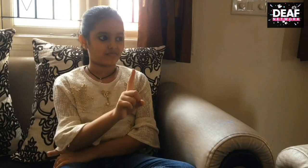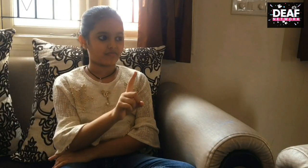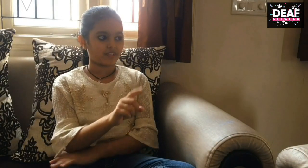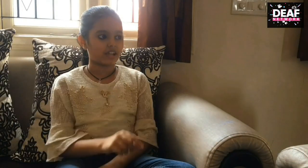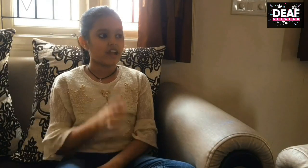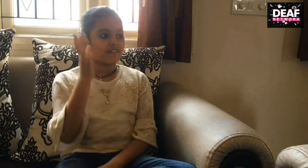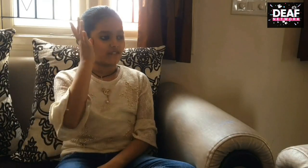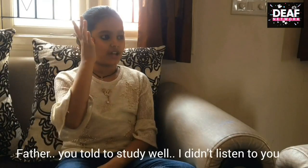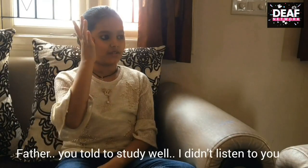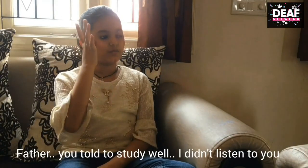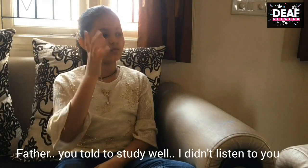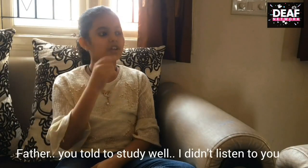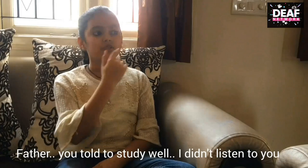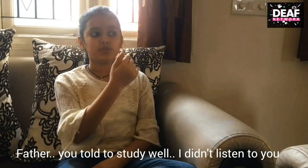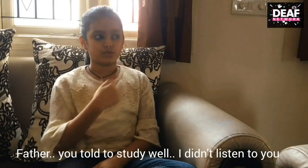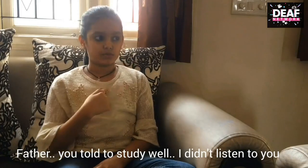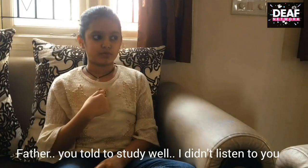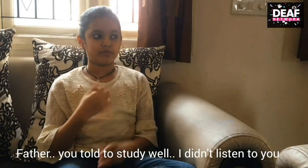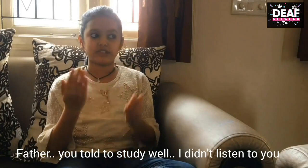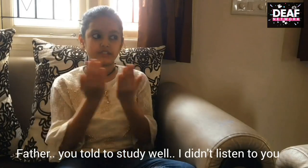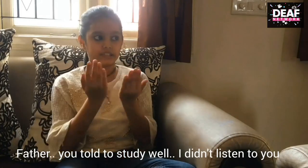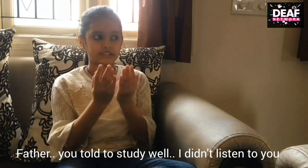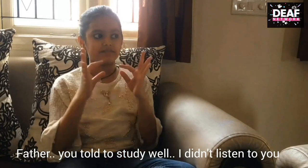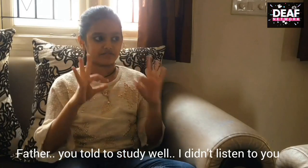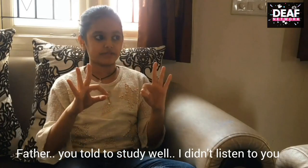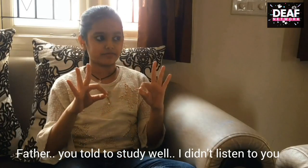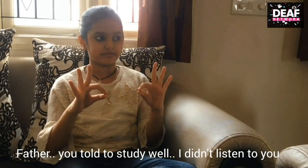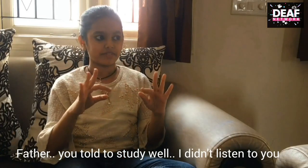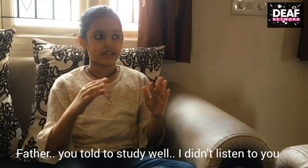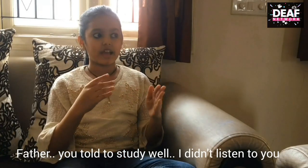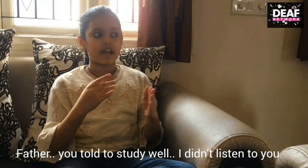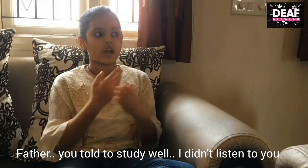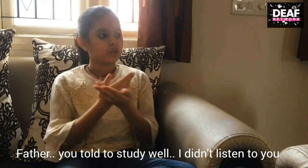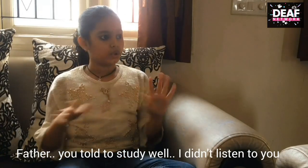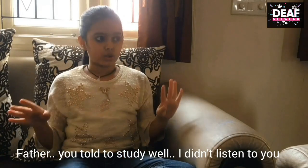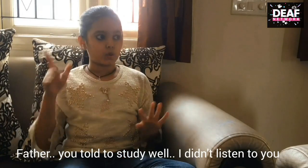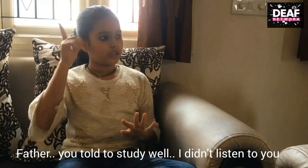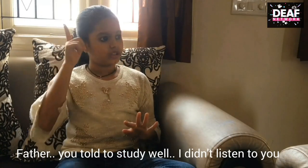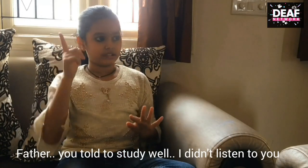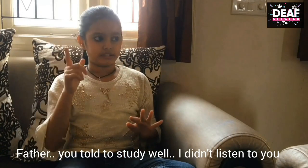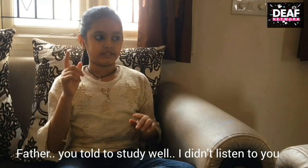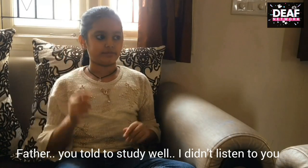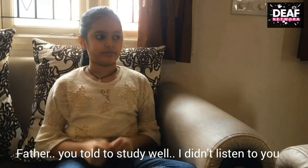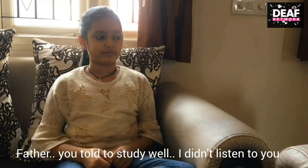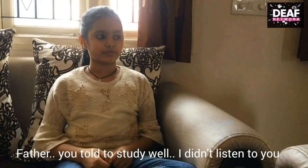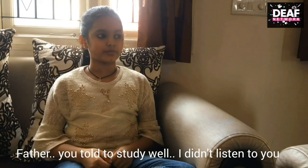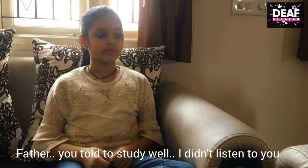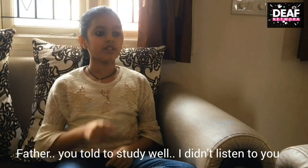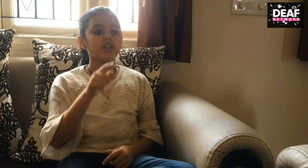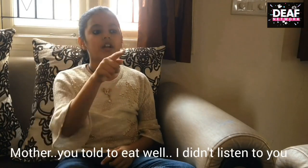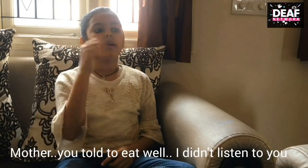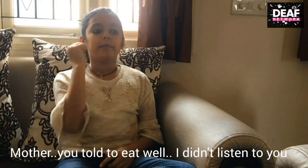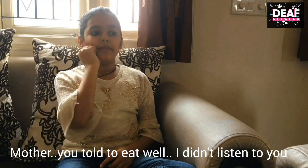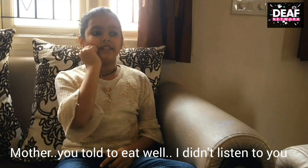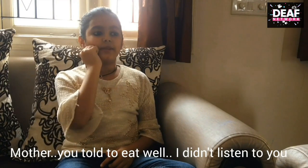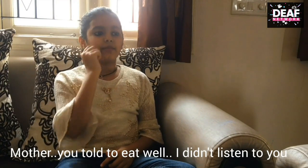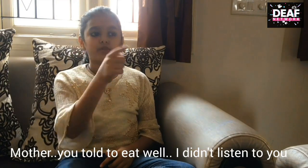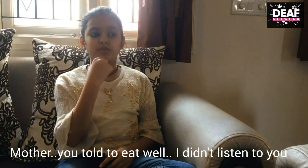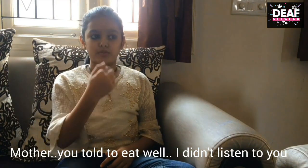One second. Father, you told me to study well, but I didn't listen to you. Mother,